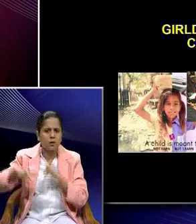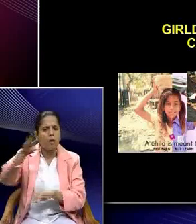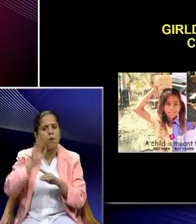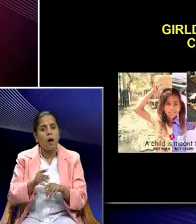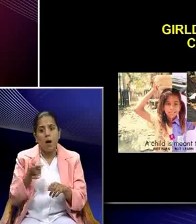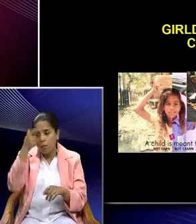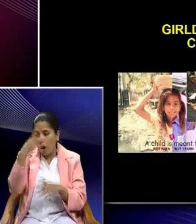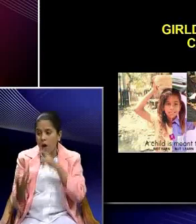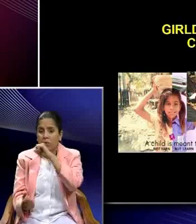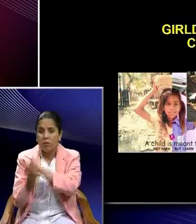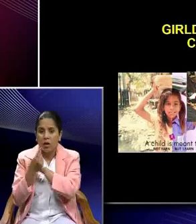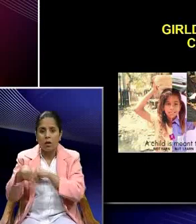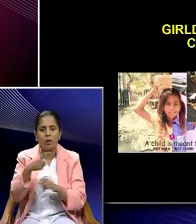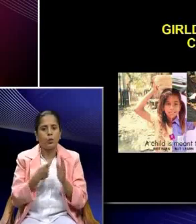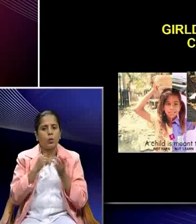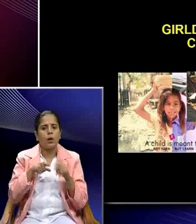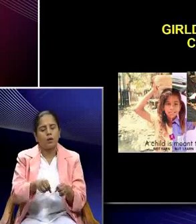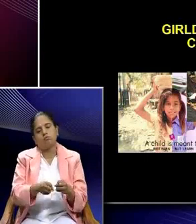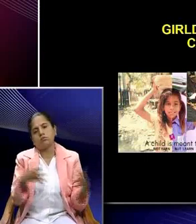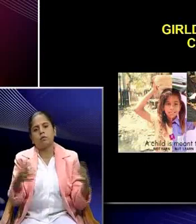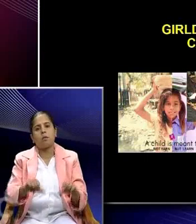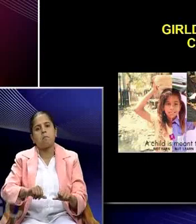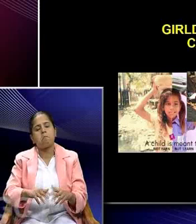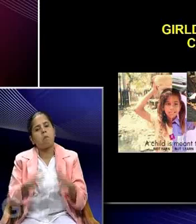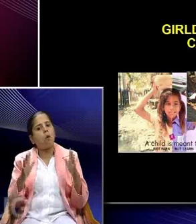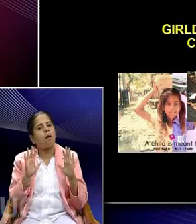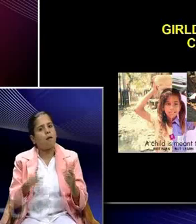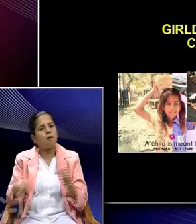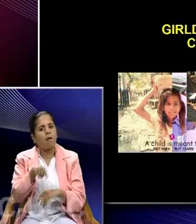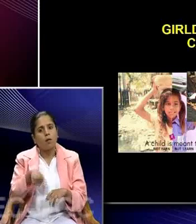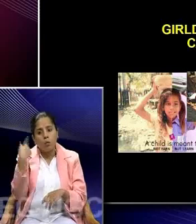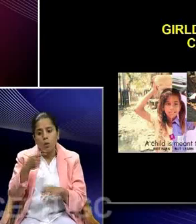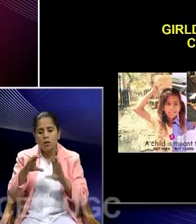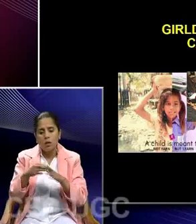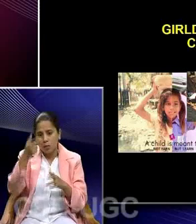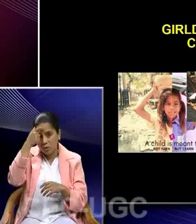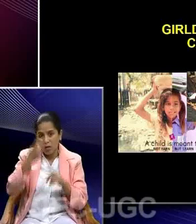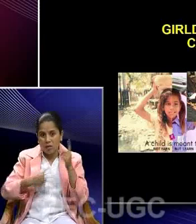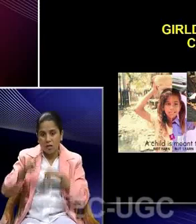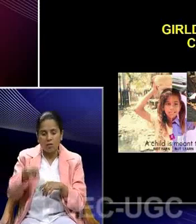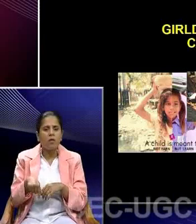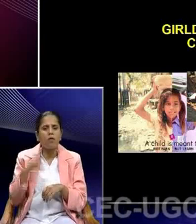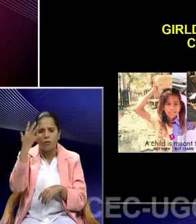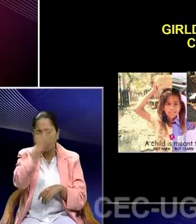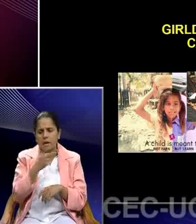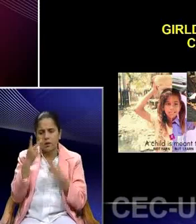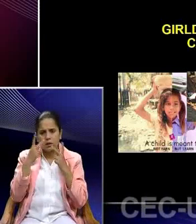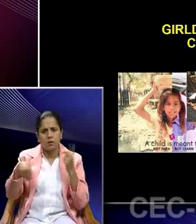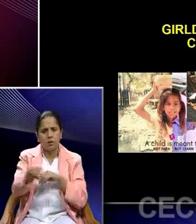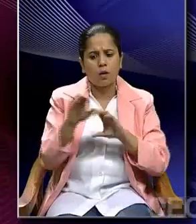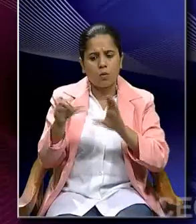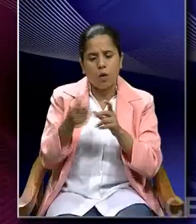aggravates the risks that the vulnerable population in our societies face, and within the